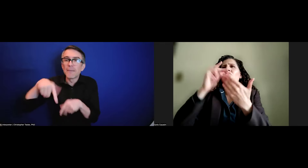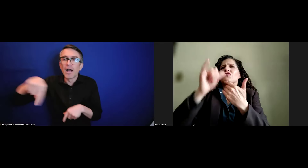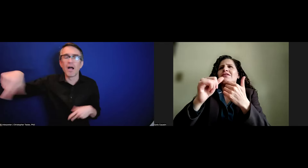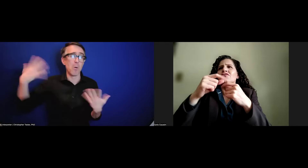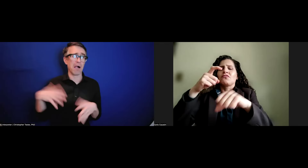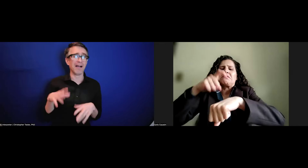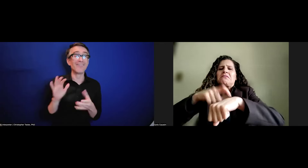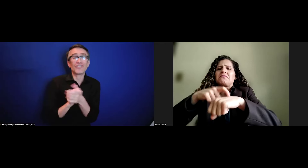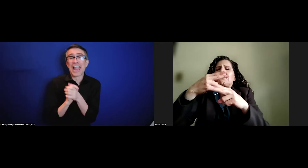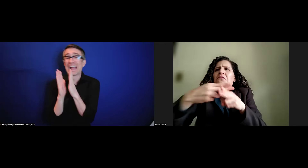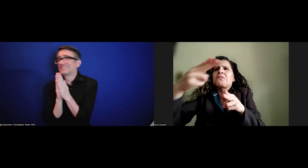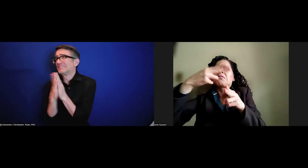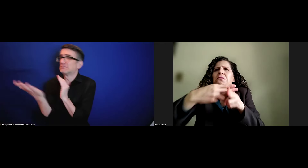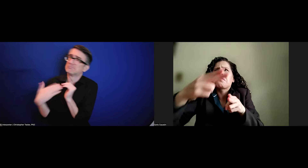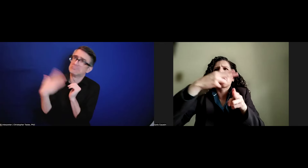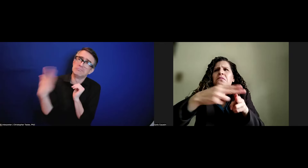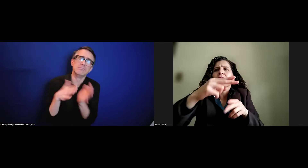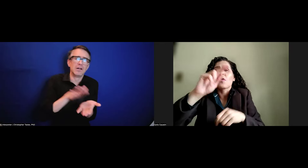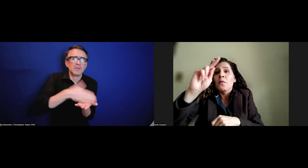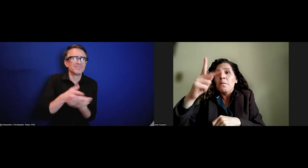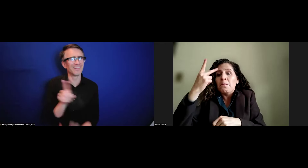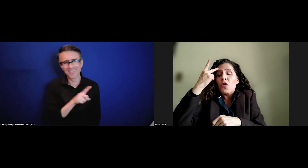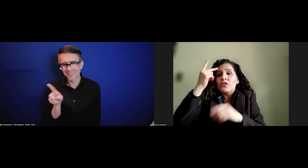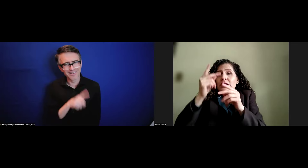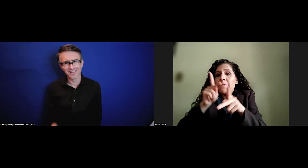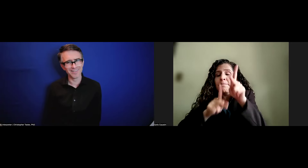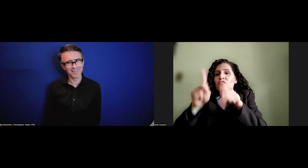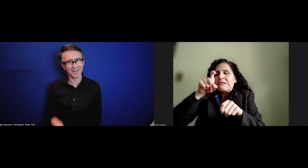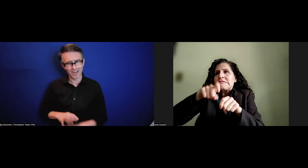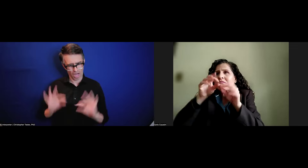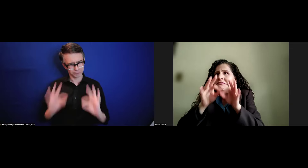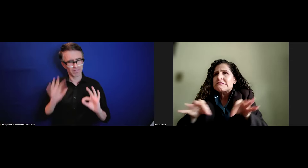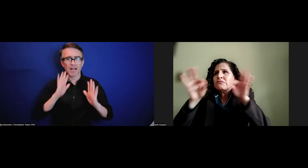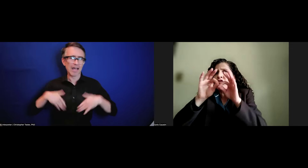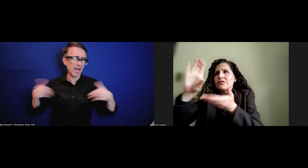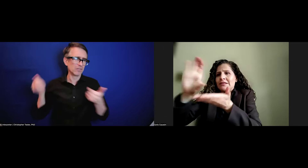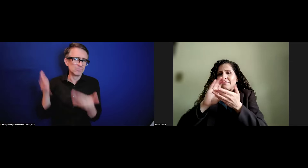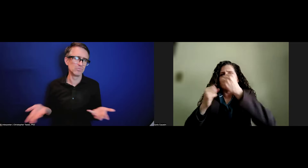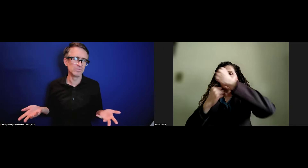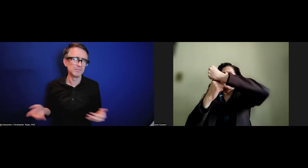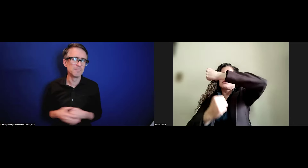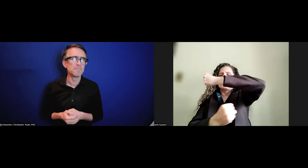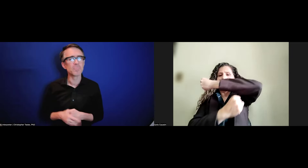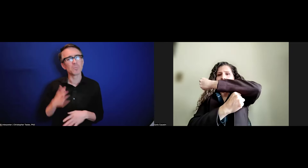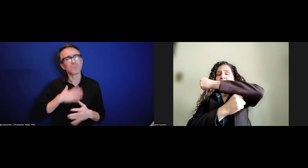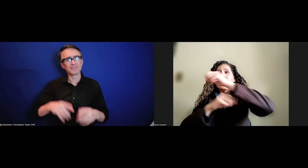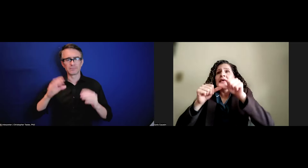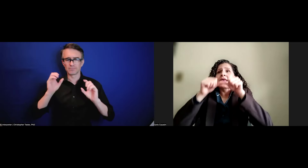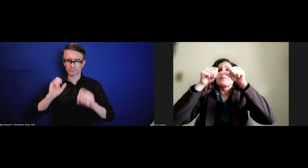to get them the information so that they have health, treatments, and do not always depend on the will. que se hacen